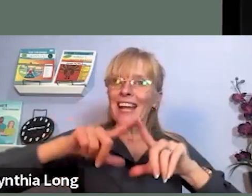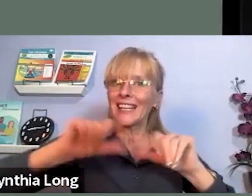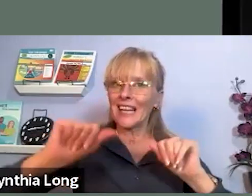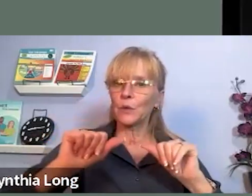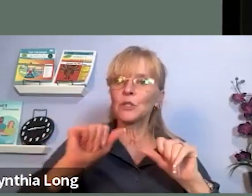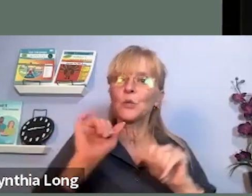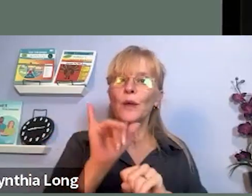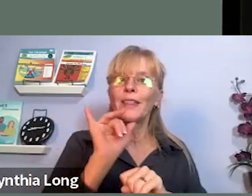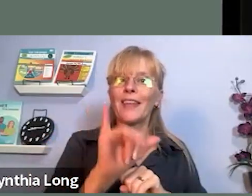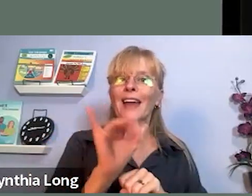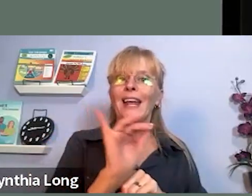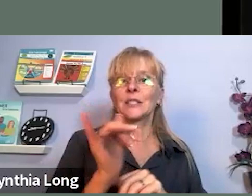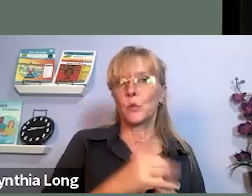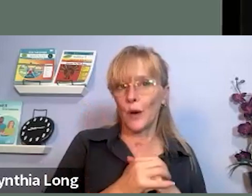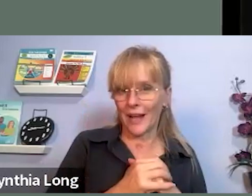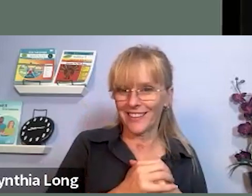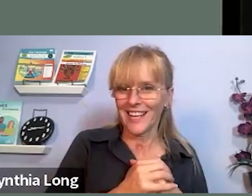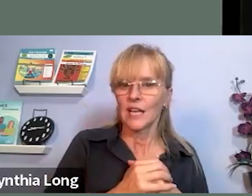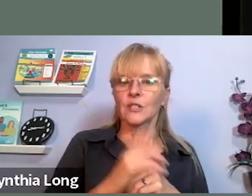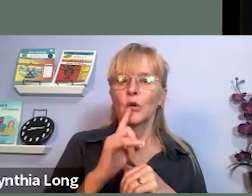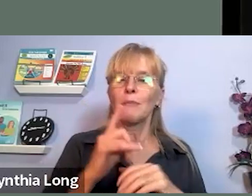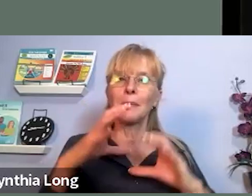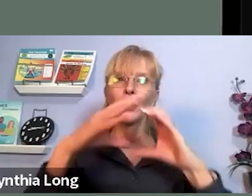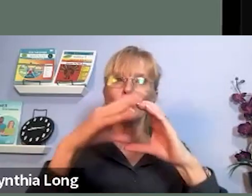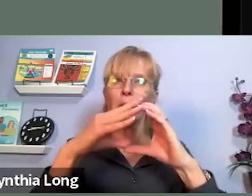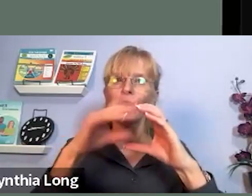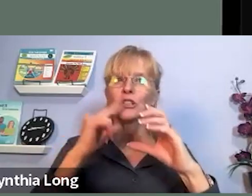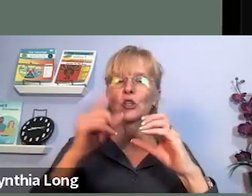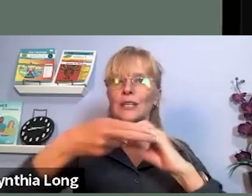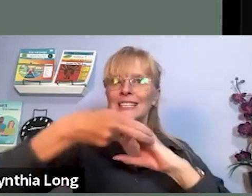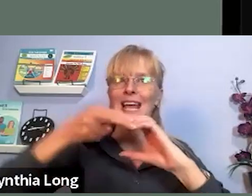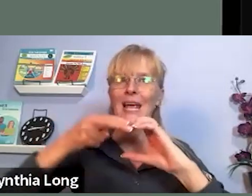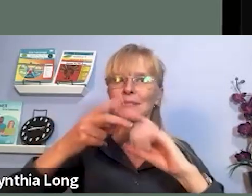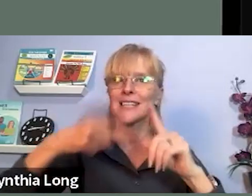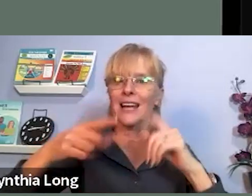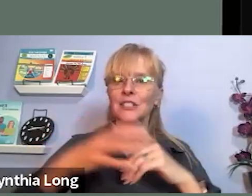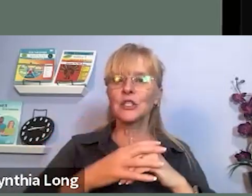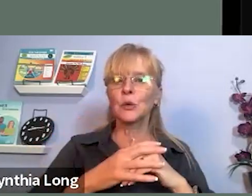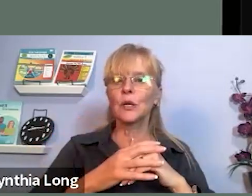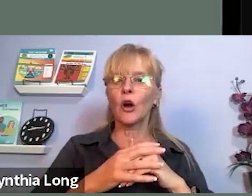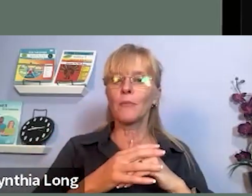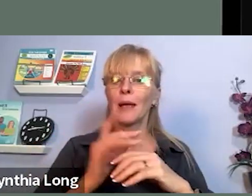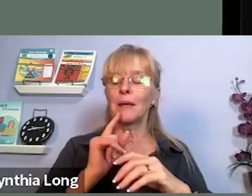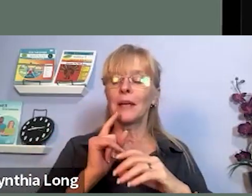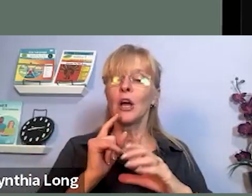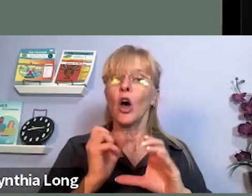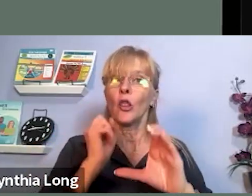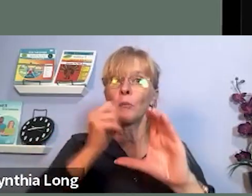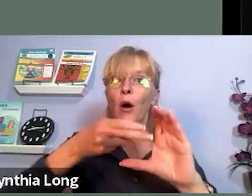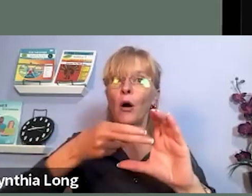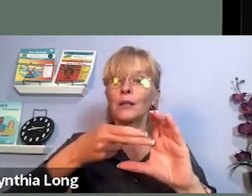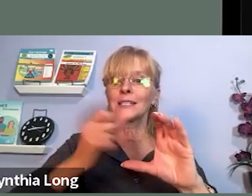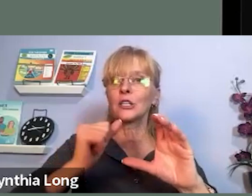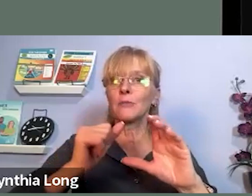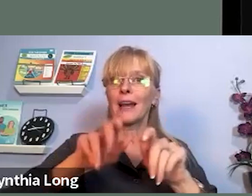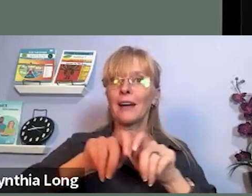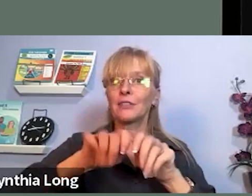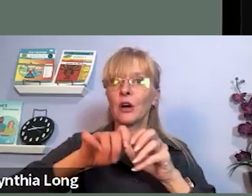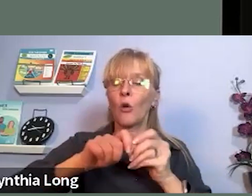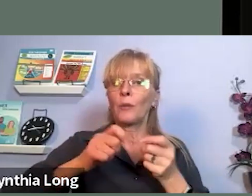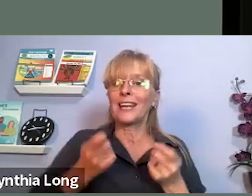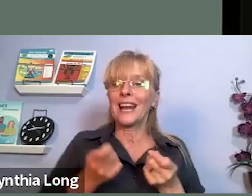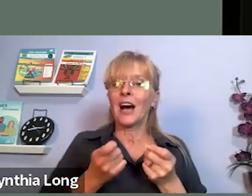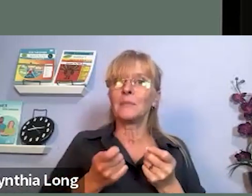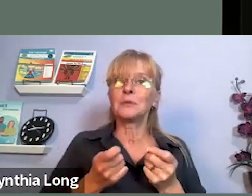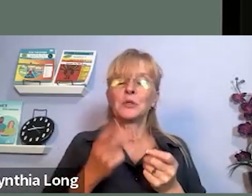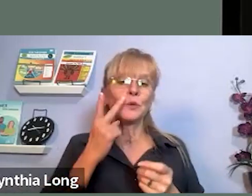add sign language with that as well. So maybe on the balls, you're going to tape signs to it, or maybe in the balls, you might have